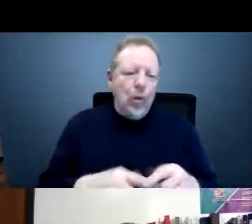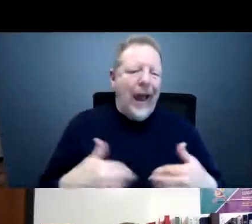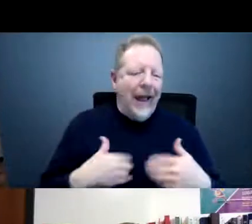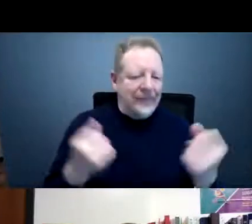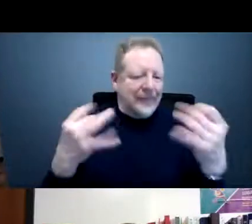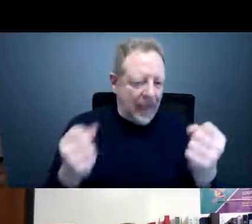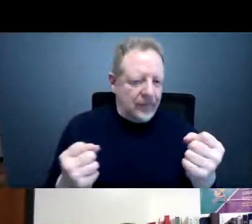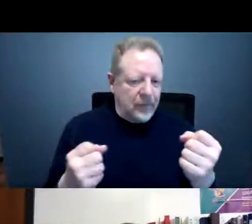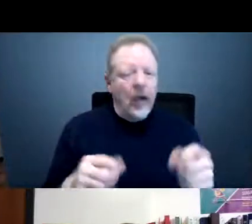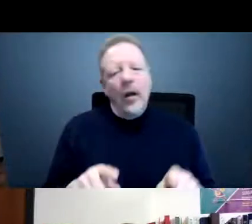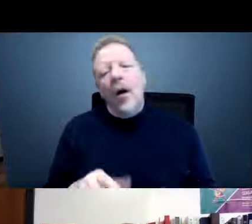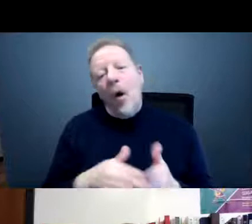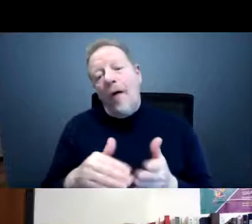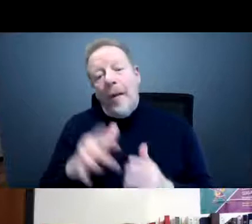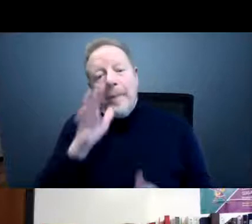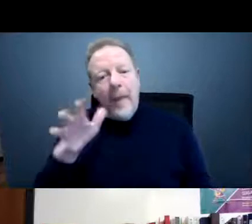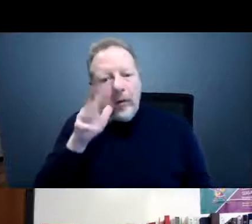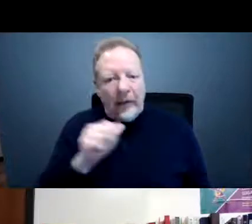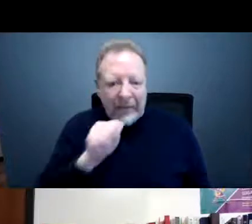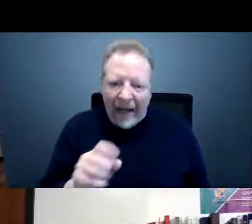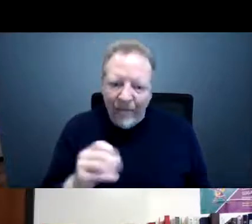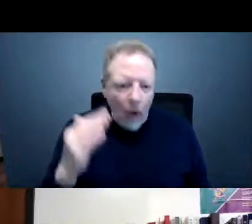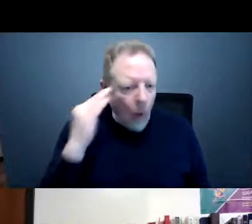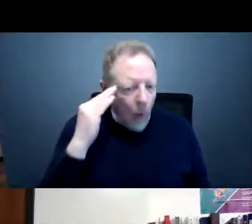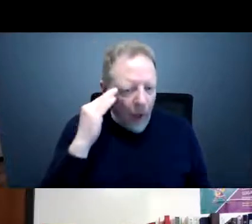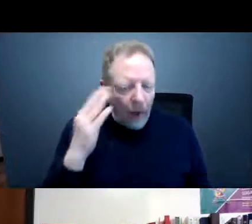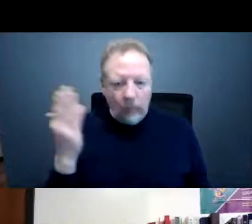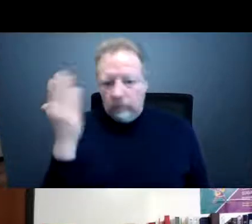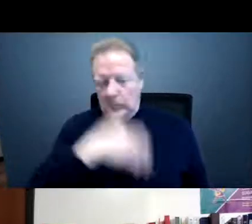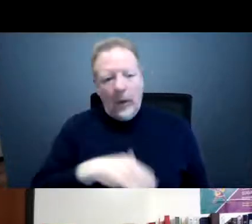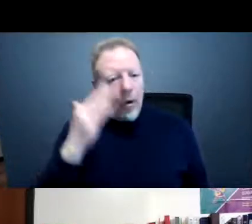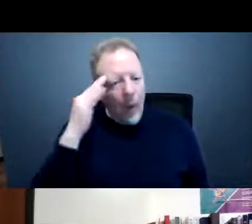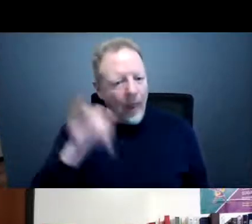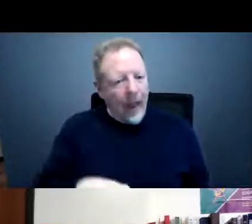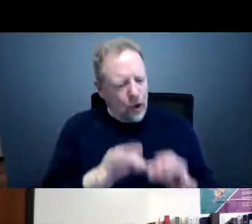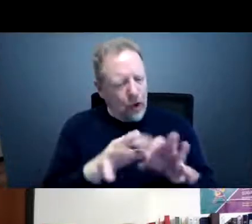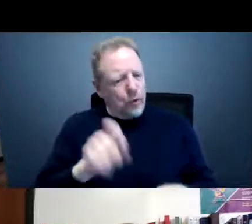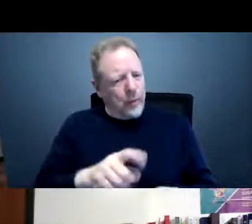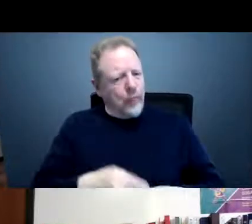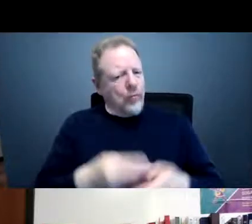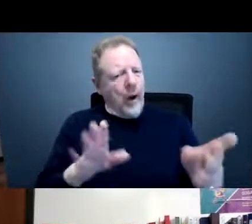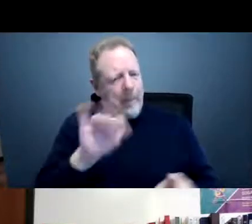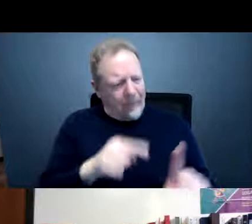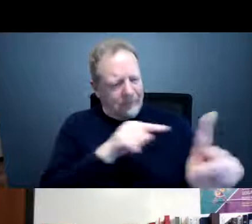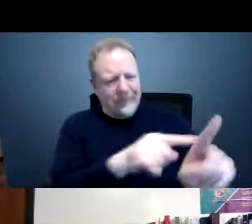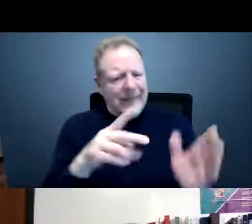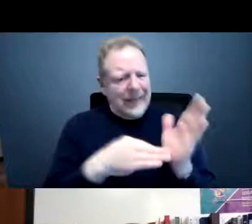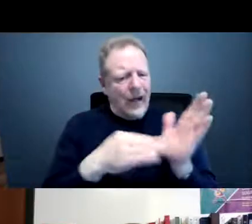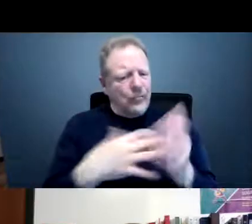And often parents are not even aware that an interpreter can and should be provided by the doctor. They're used to being the